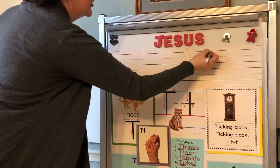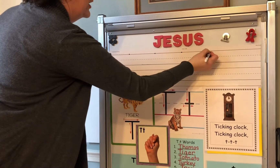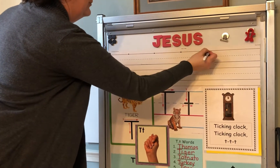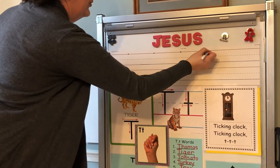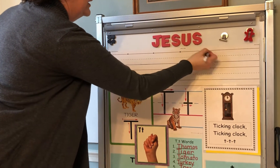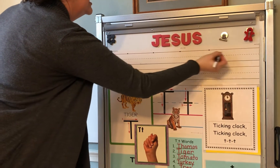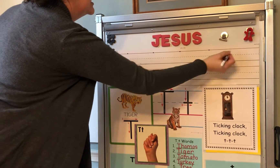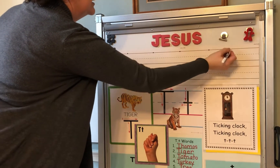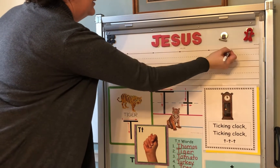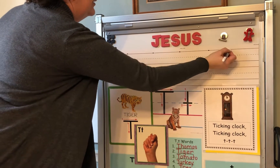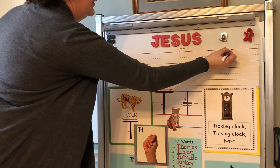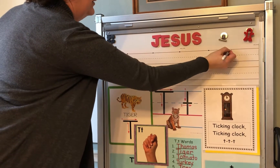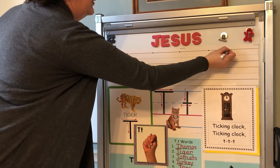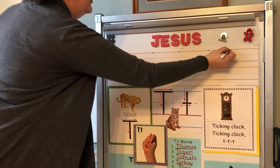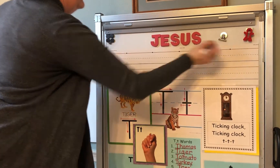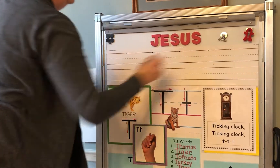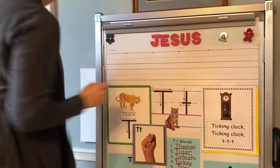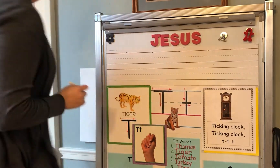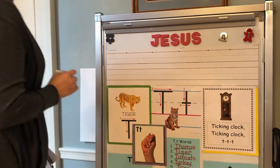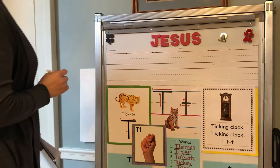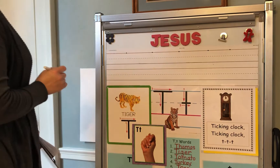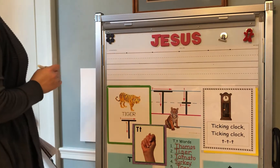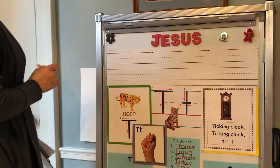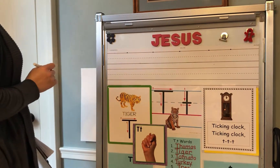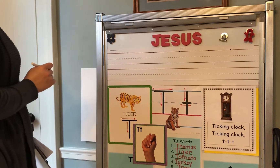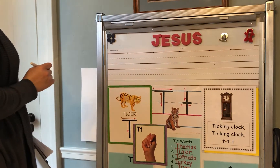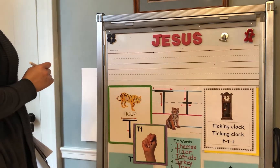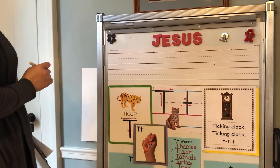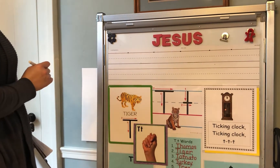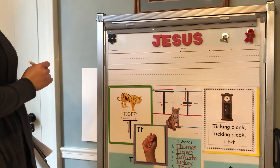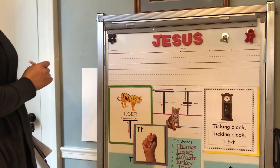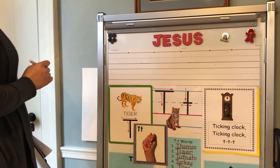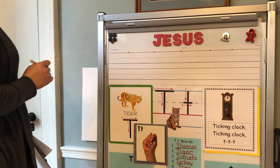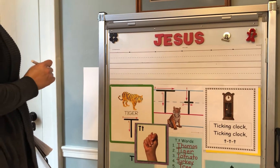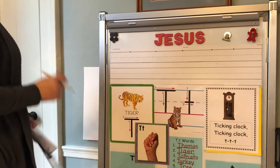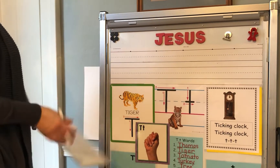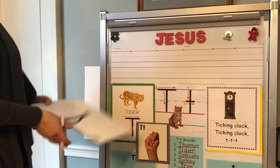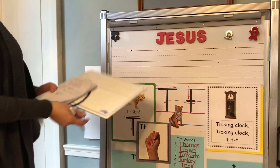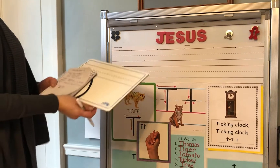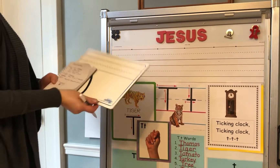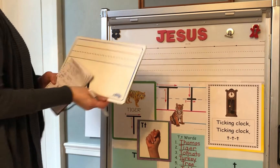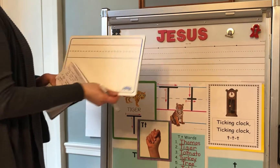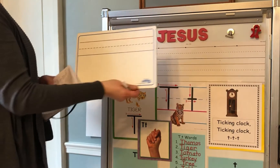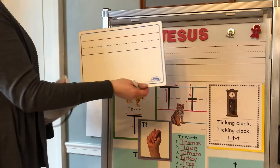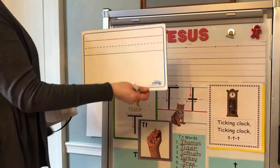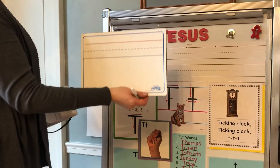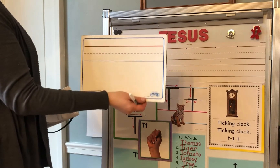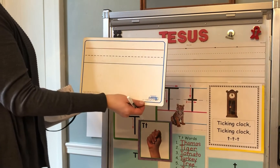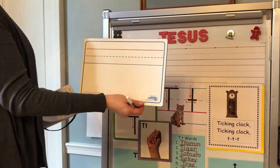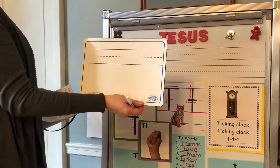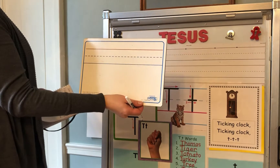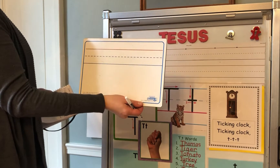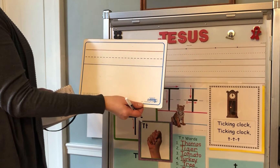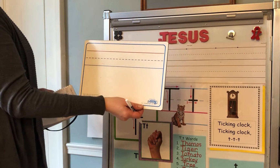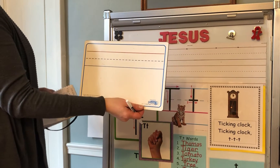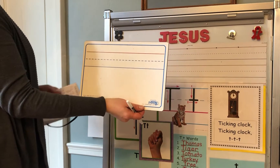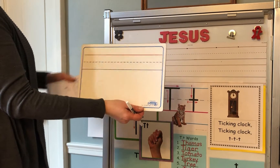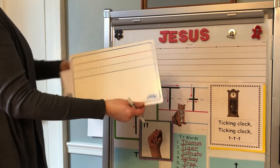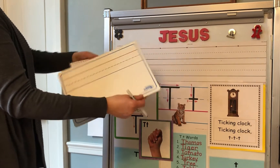starting points on your red line. We hold our boards like this, don't we? Sometimes we think the board